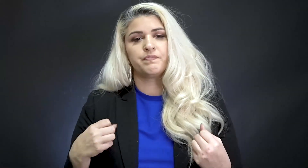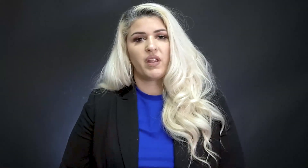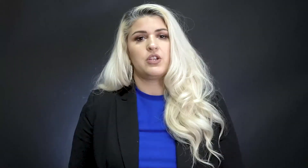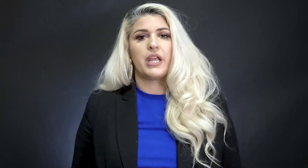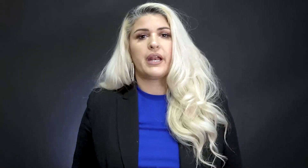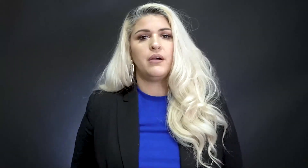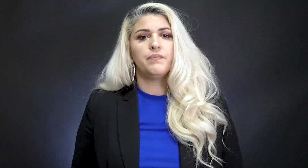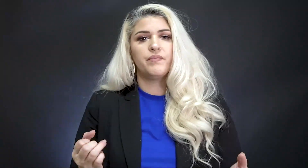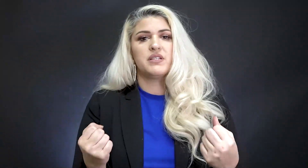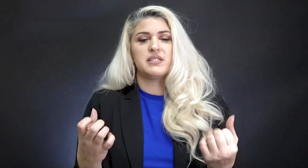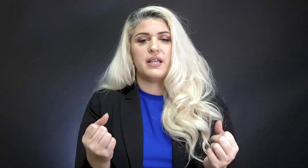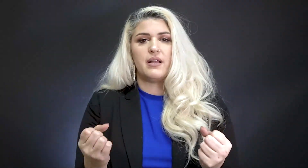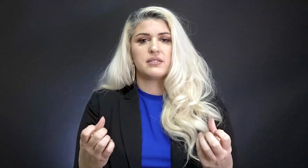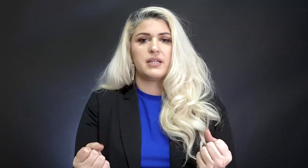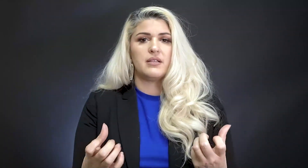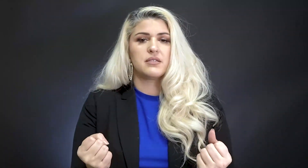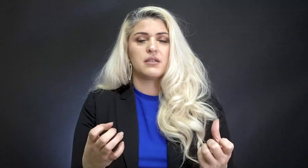You shake it out, C, S, C, S.